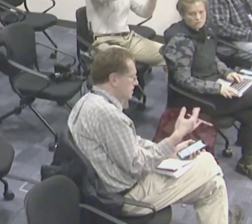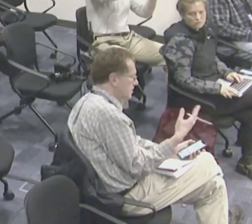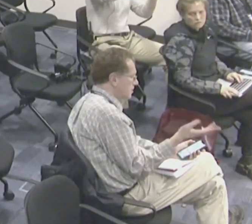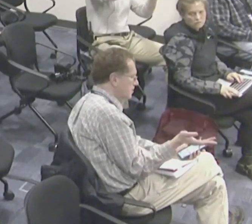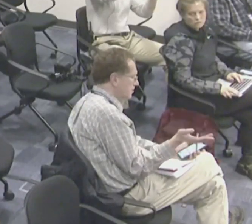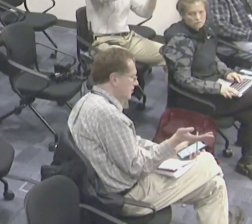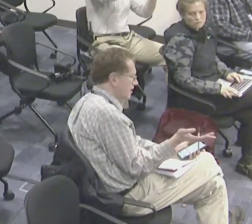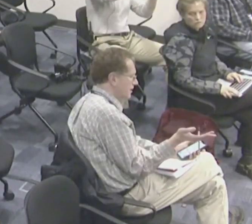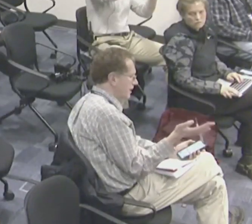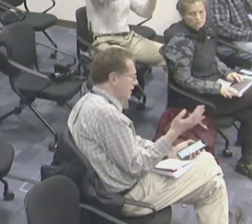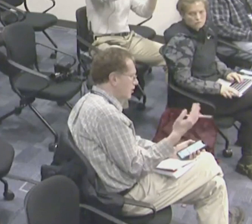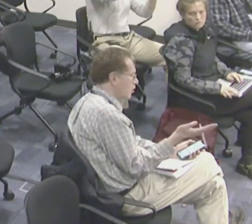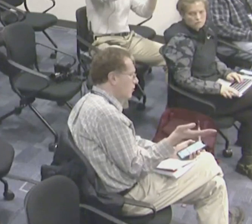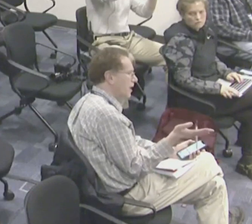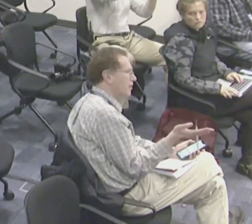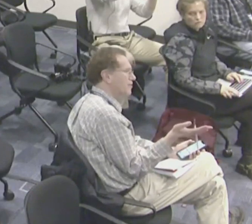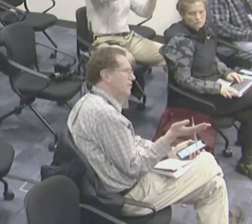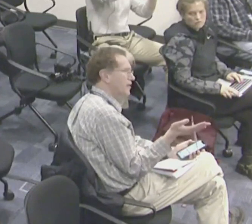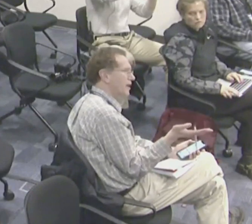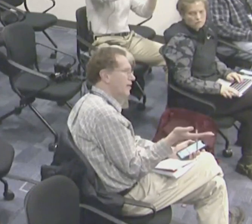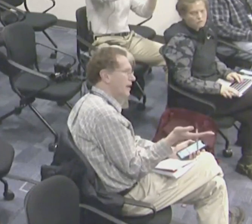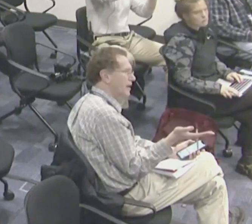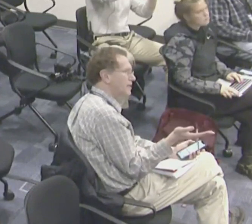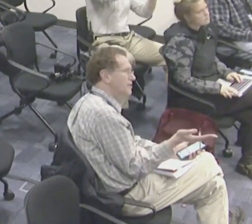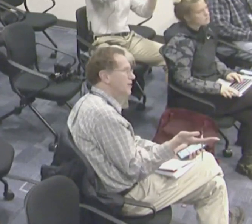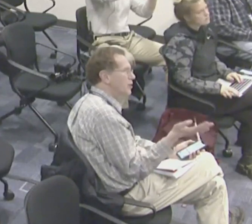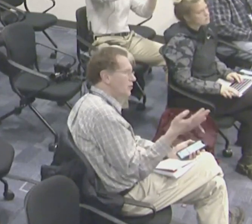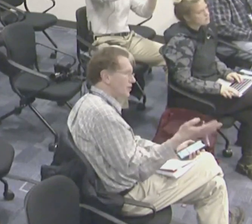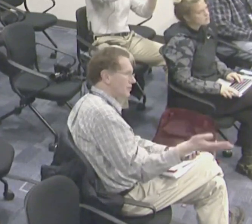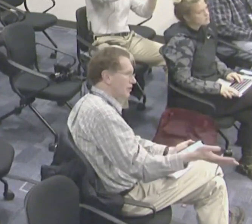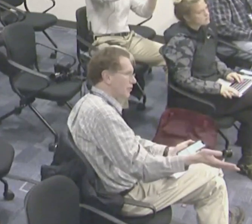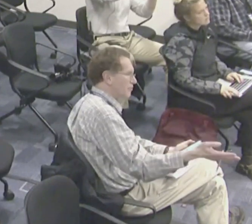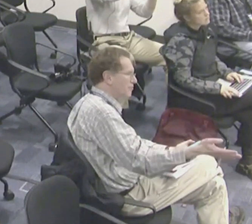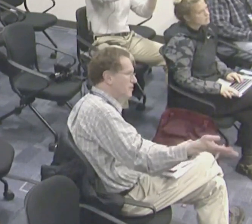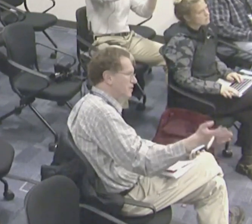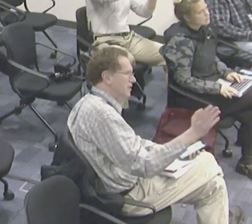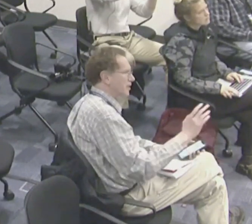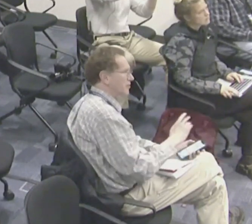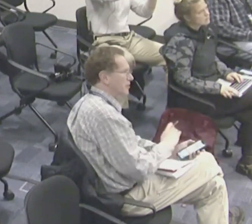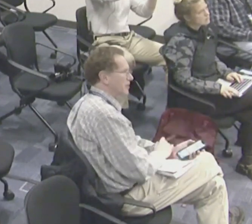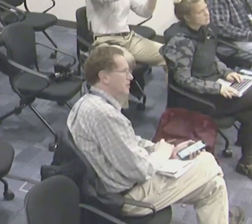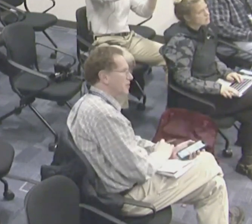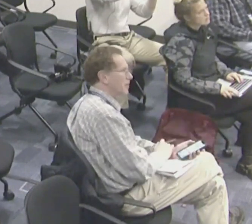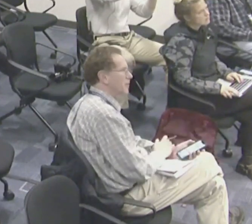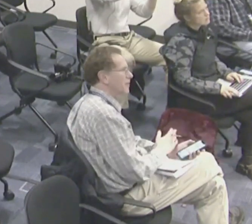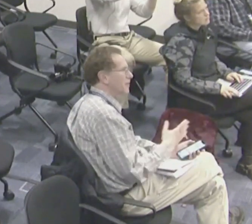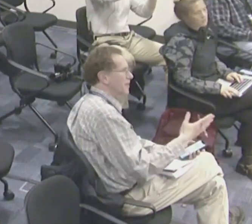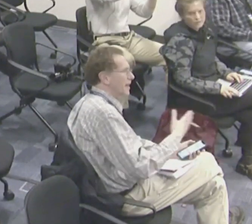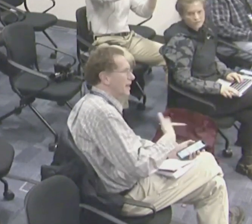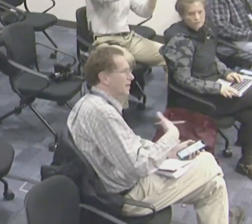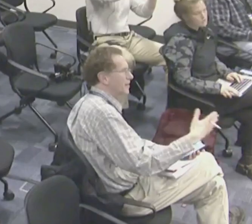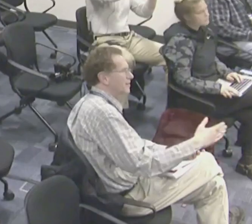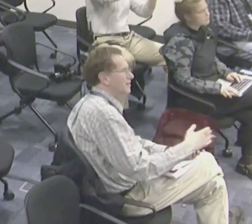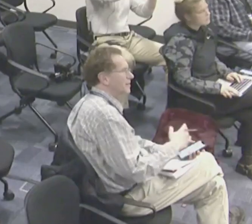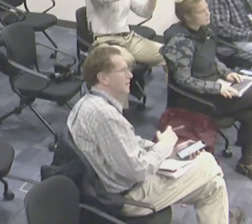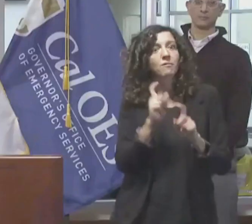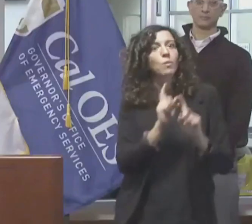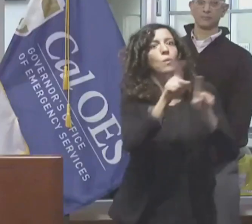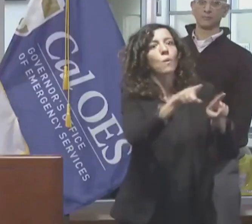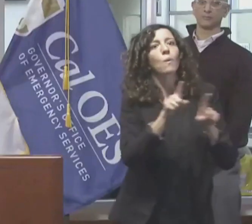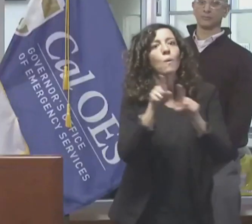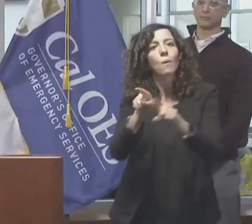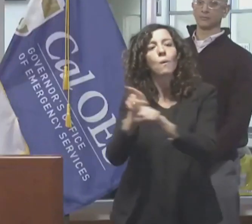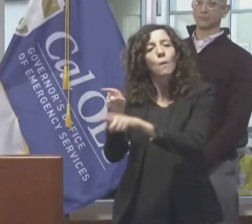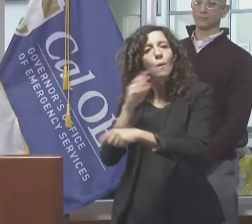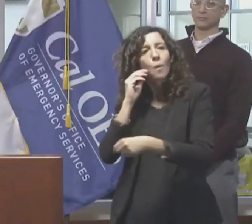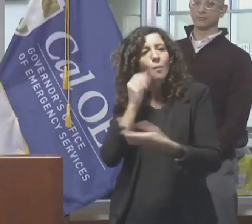to what extent do they affect like in-home health care aides? Have to go visit the elderly. Yeah, we're working with IHSS and Home